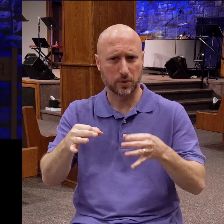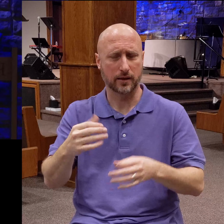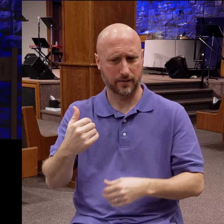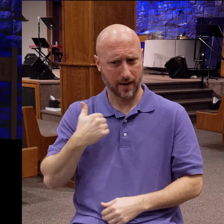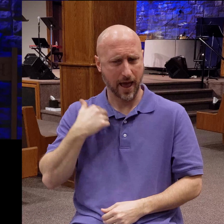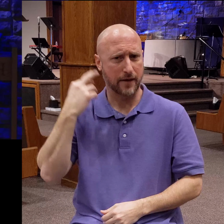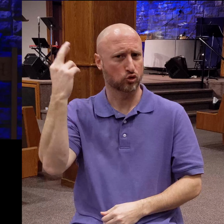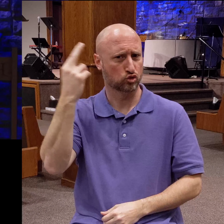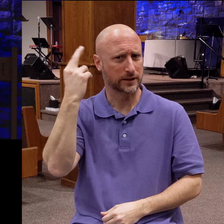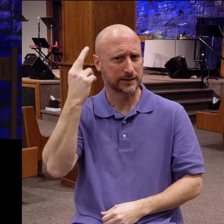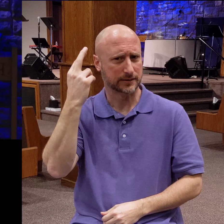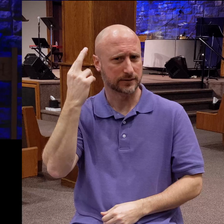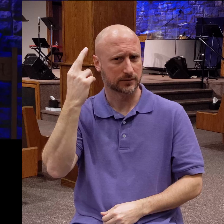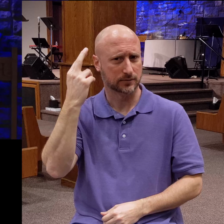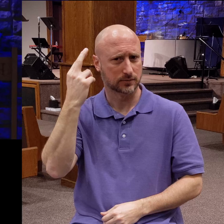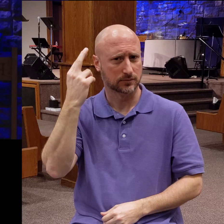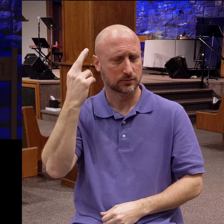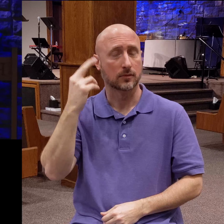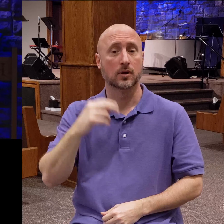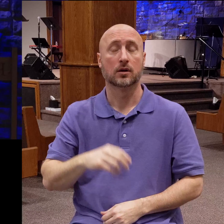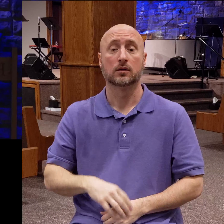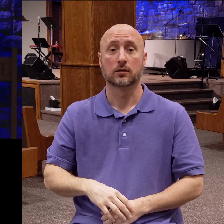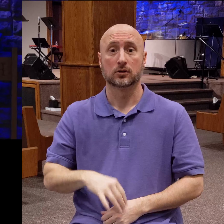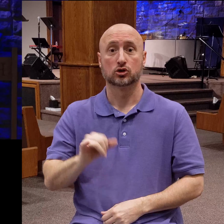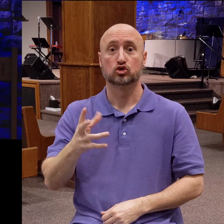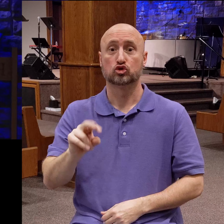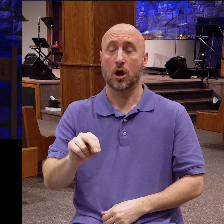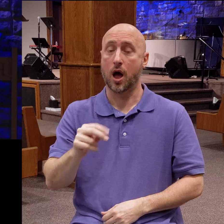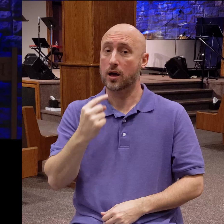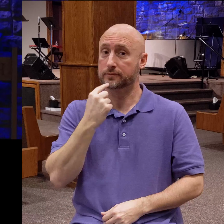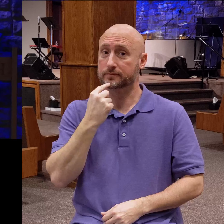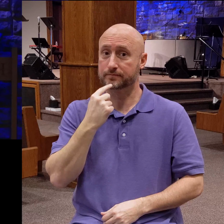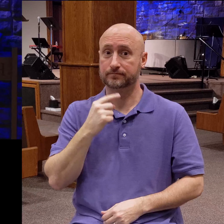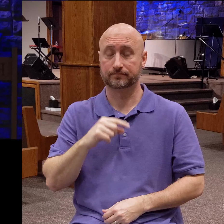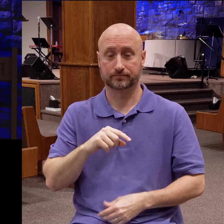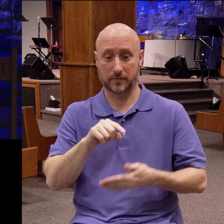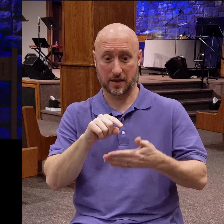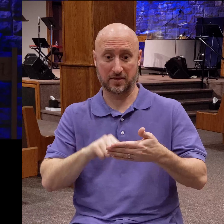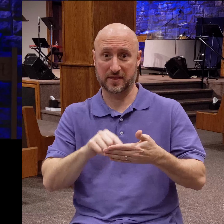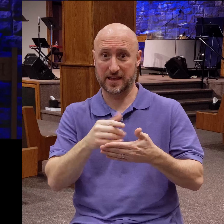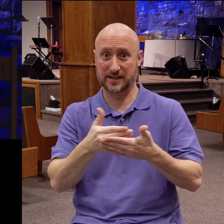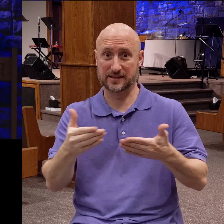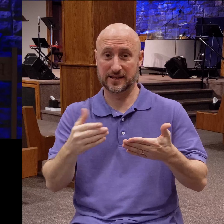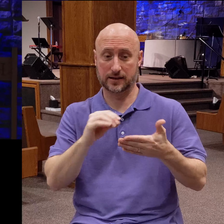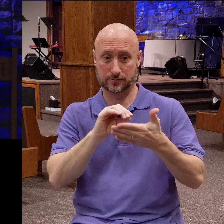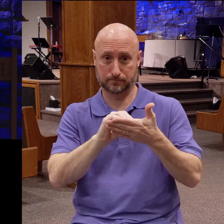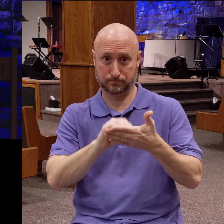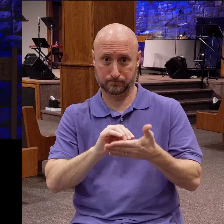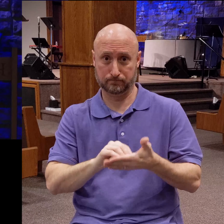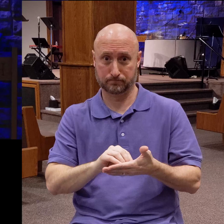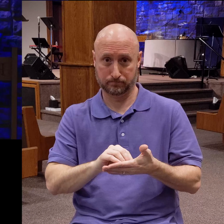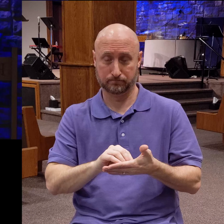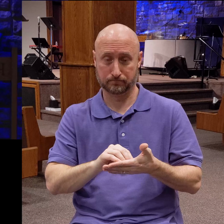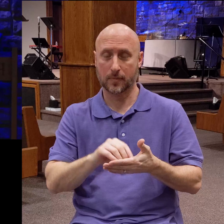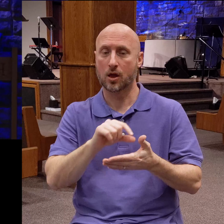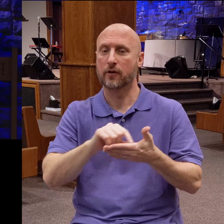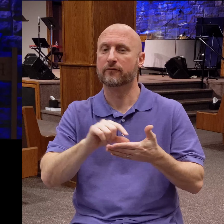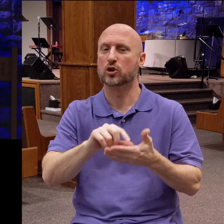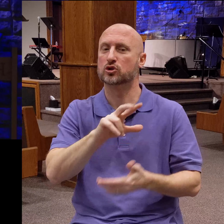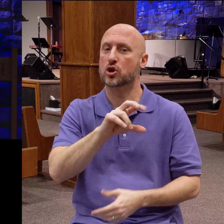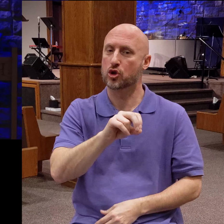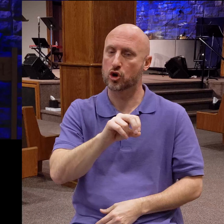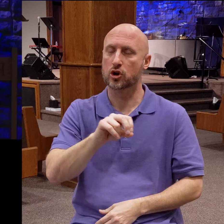purpose of John's writing. He says, these things are written. And in